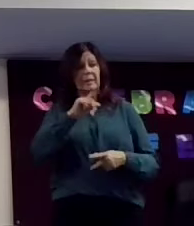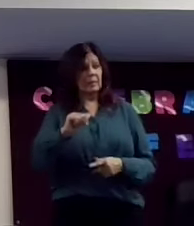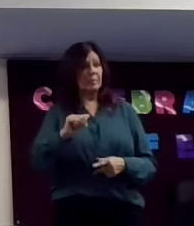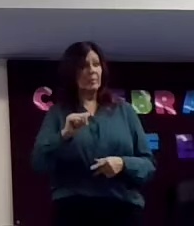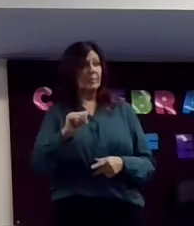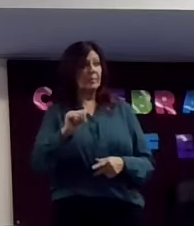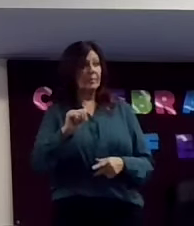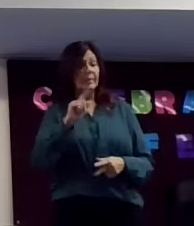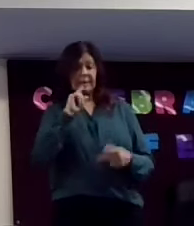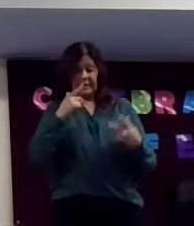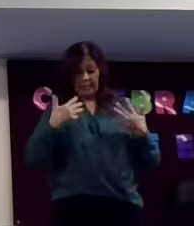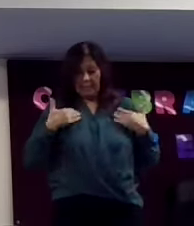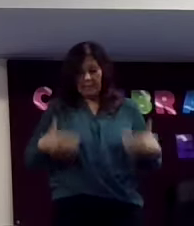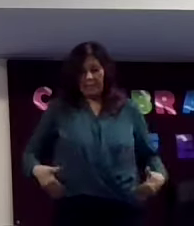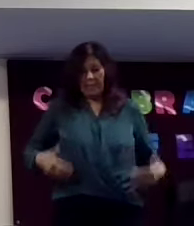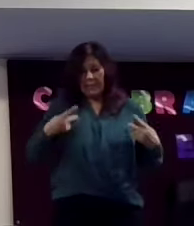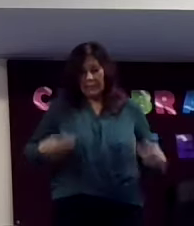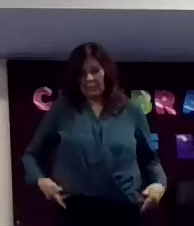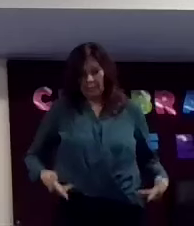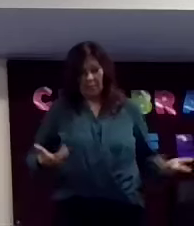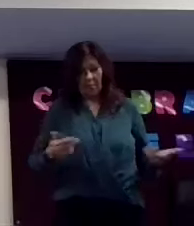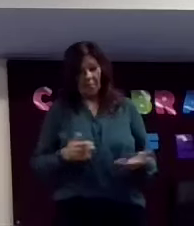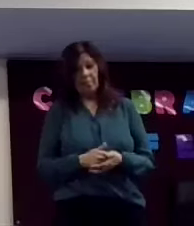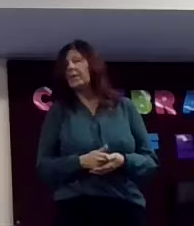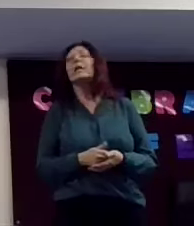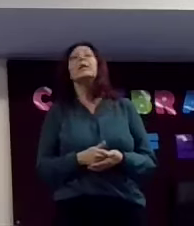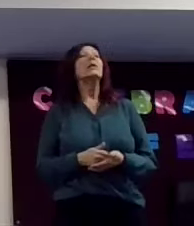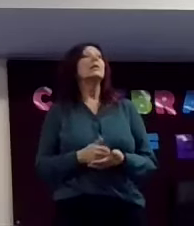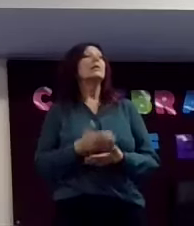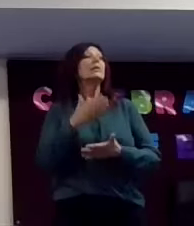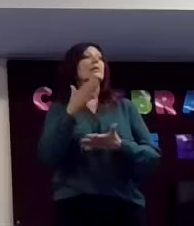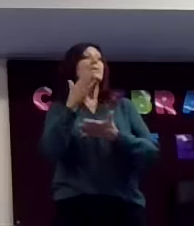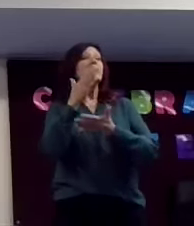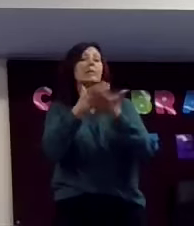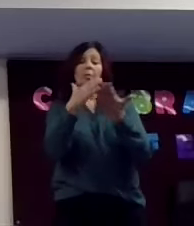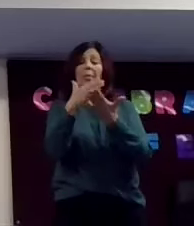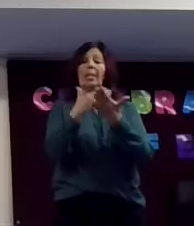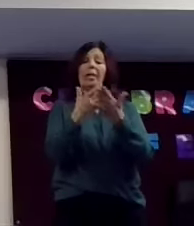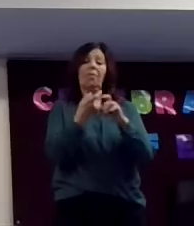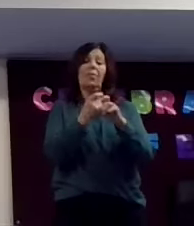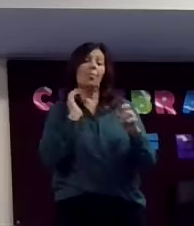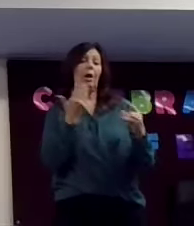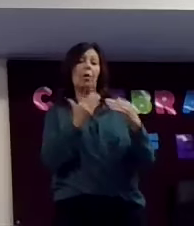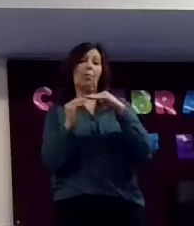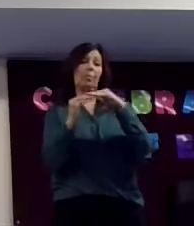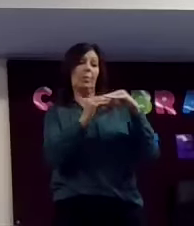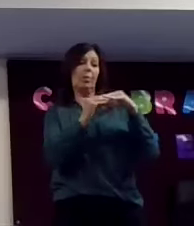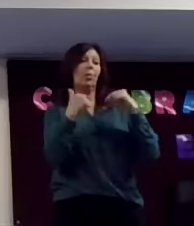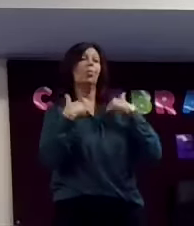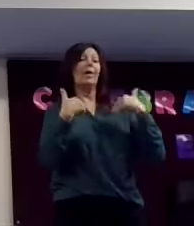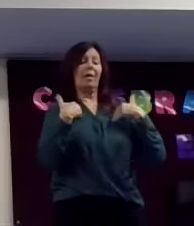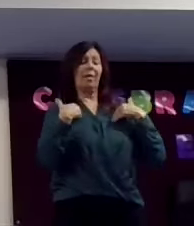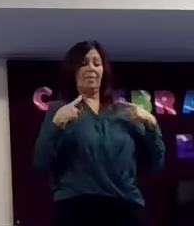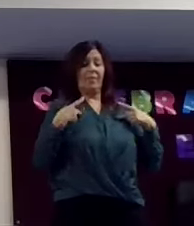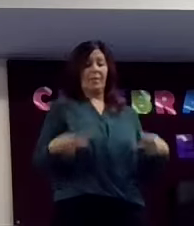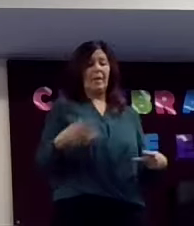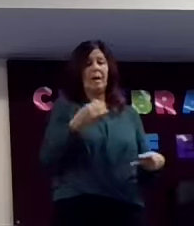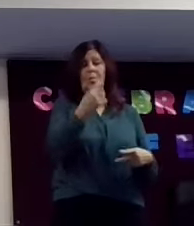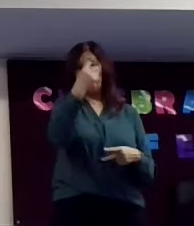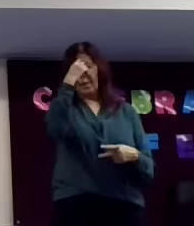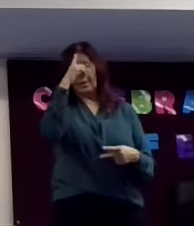is physical. Some of us in this room are peers, and we have physical and mental